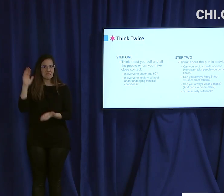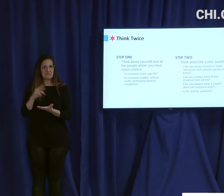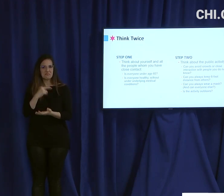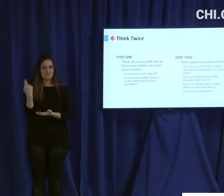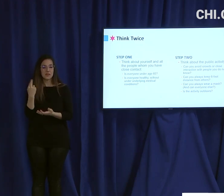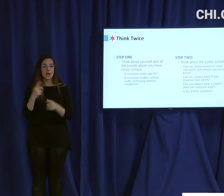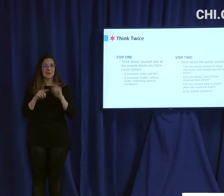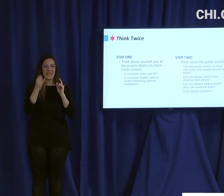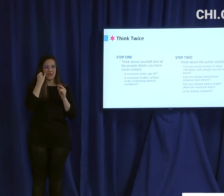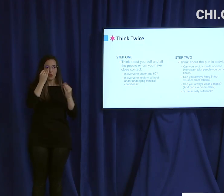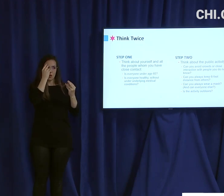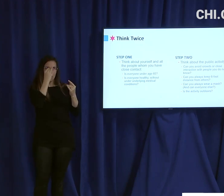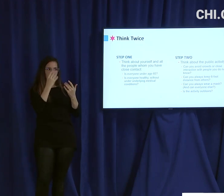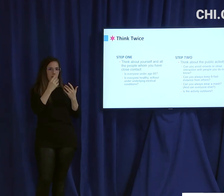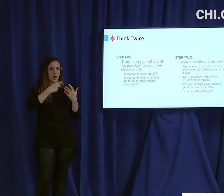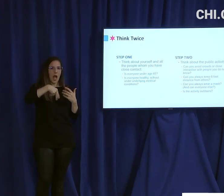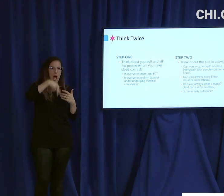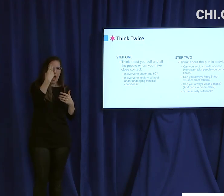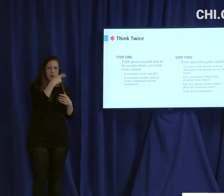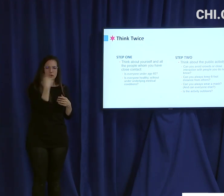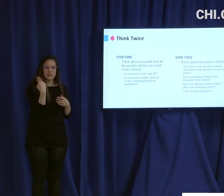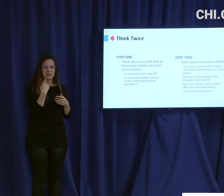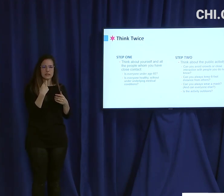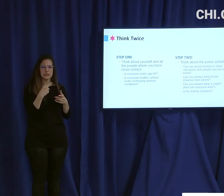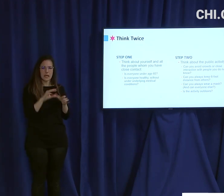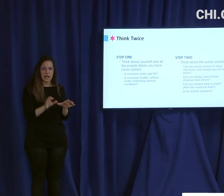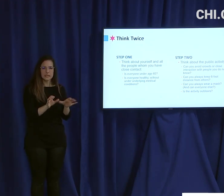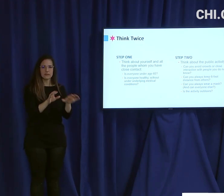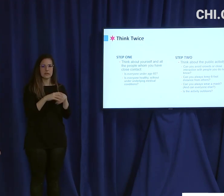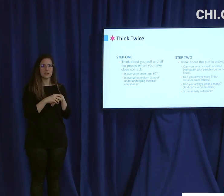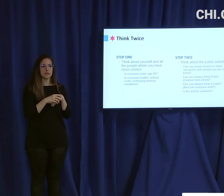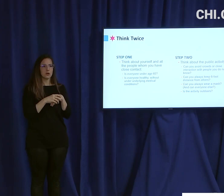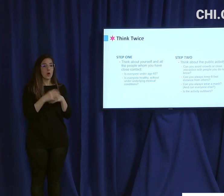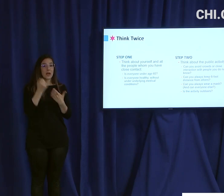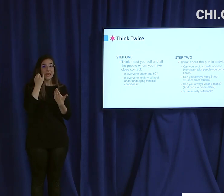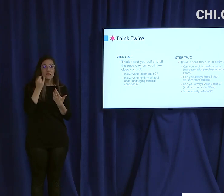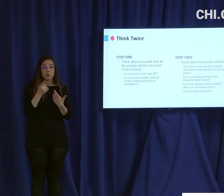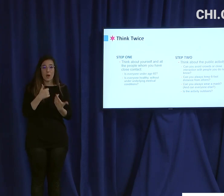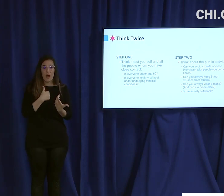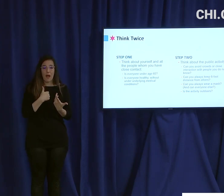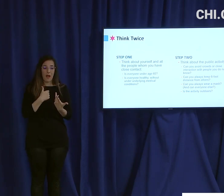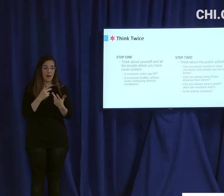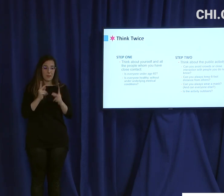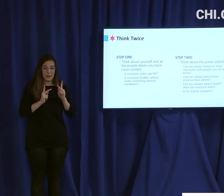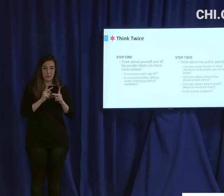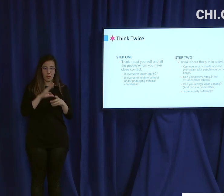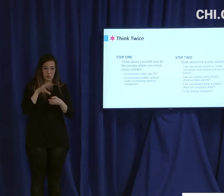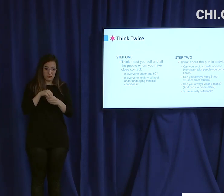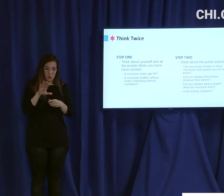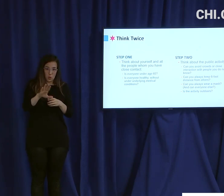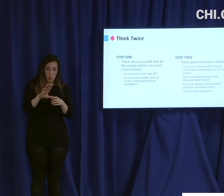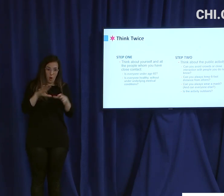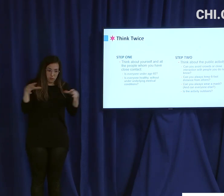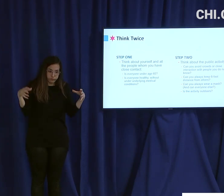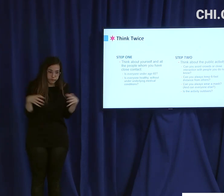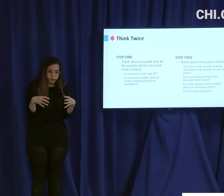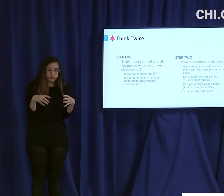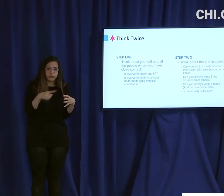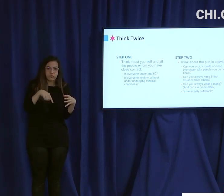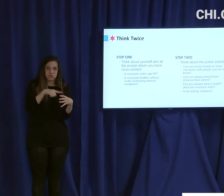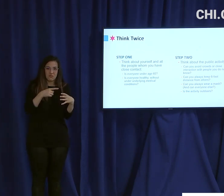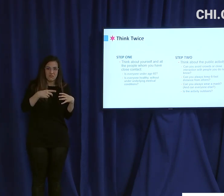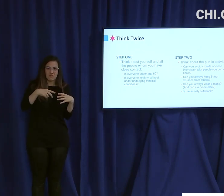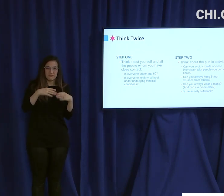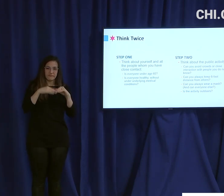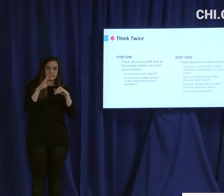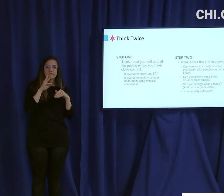activities, particularly if there are folks who are at higher risk within your bubble, I ask everyone in Chicago to do the things that we know